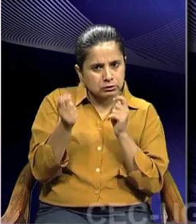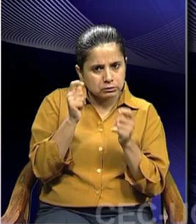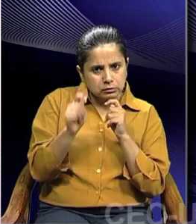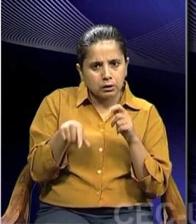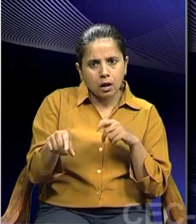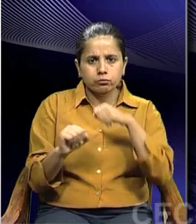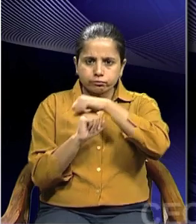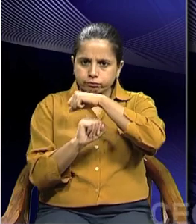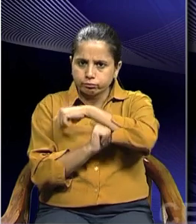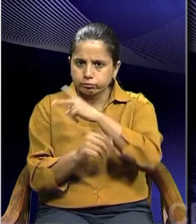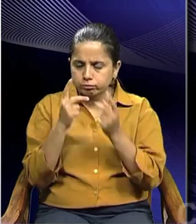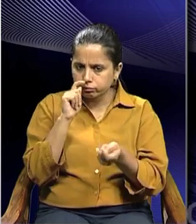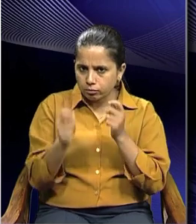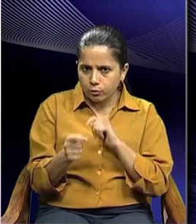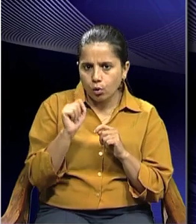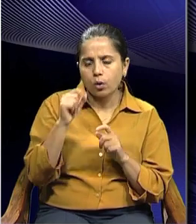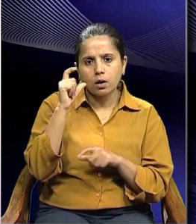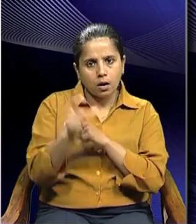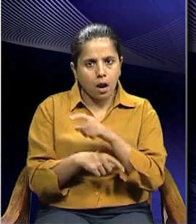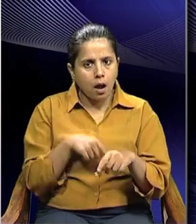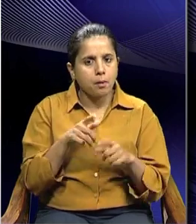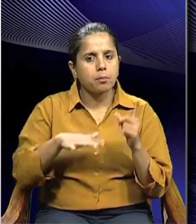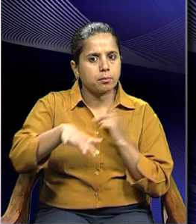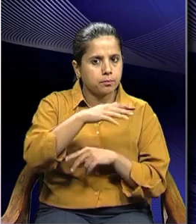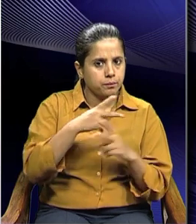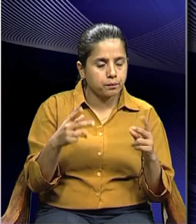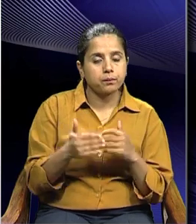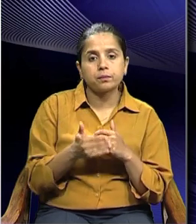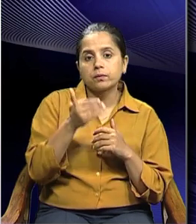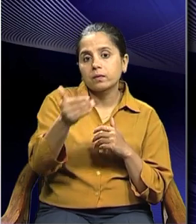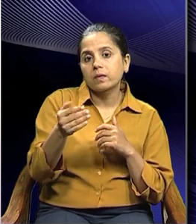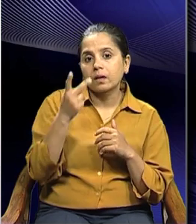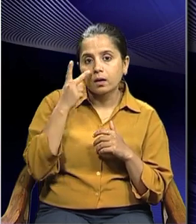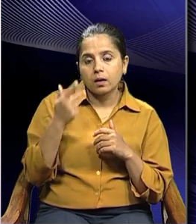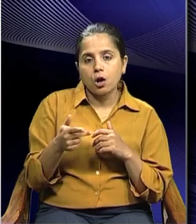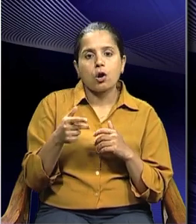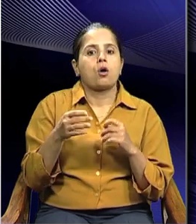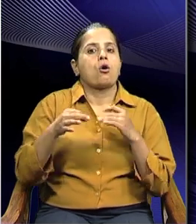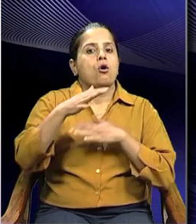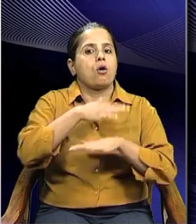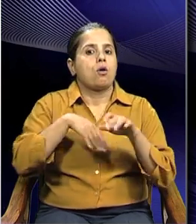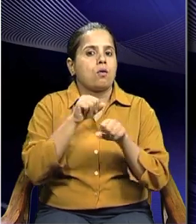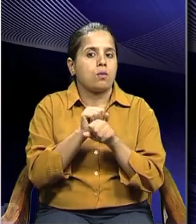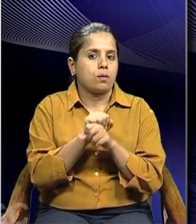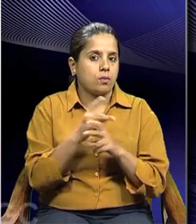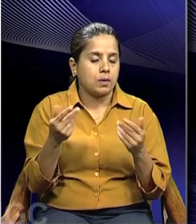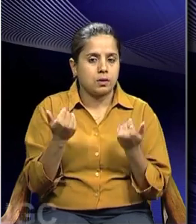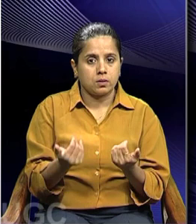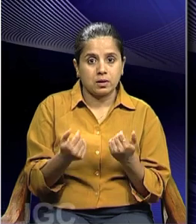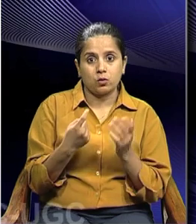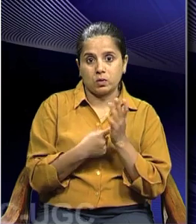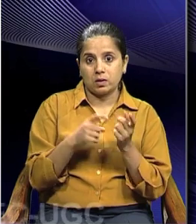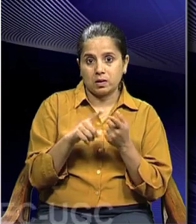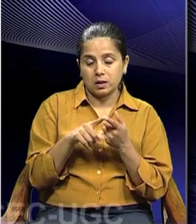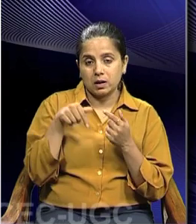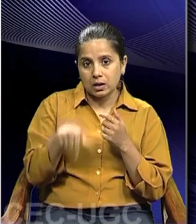company, restructuring your corporate enterprise. Moving to the next level, that is the operational level. Here the re-engineering of